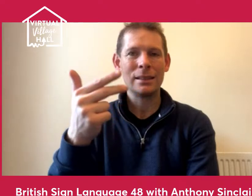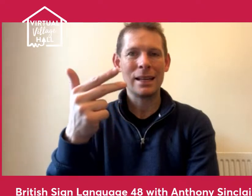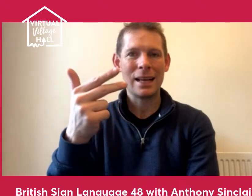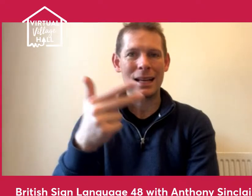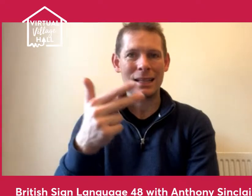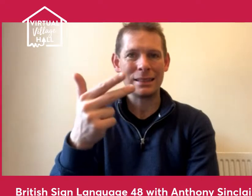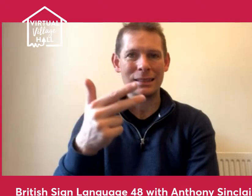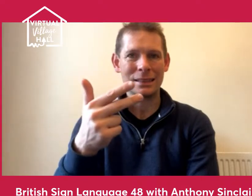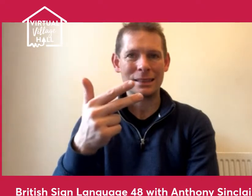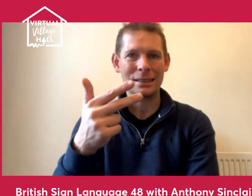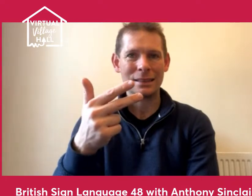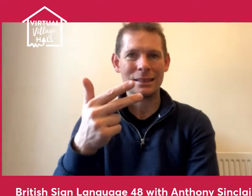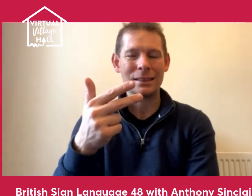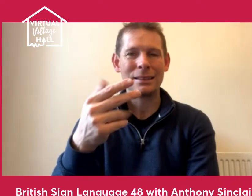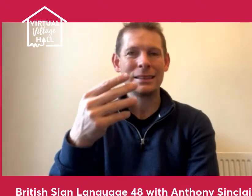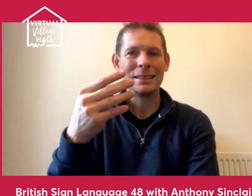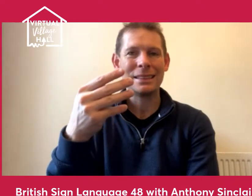17, 18,